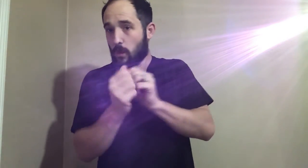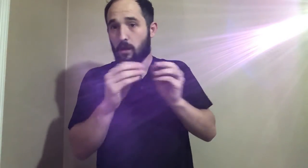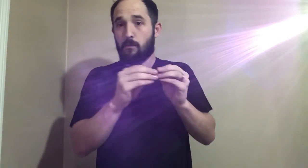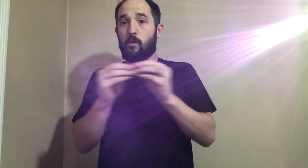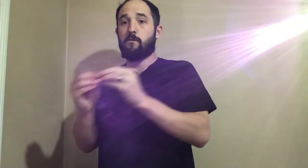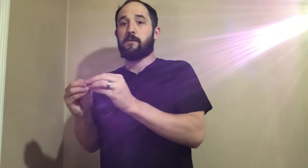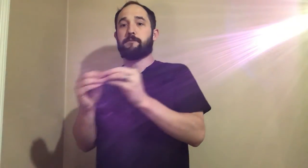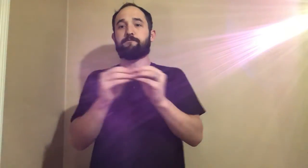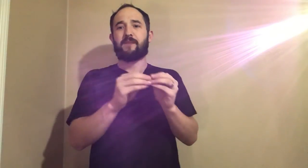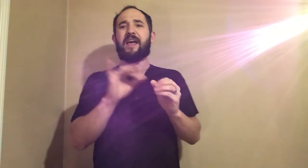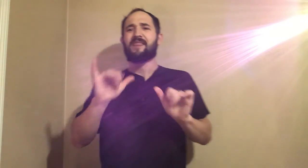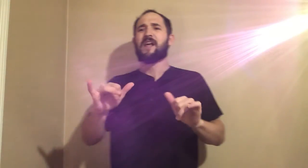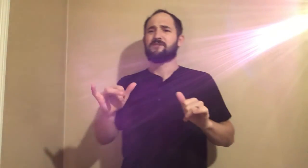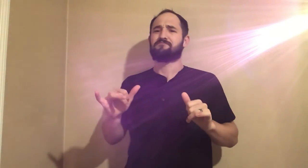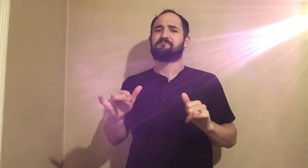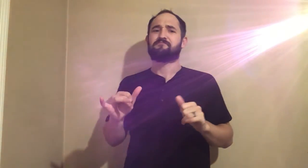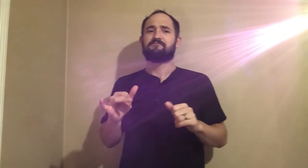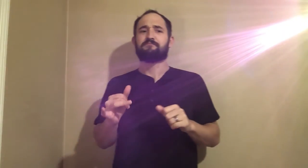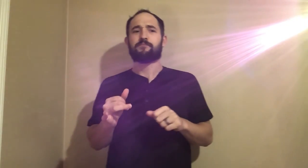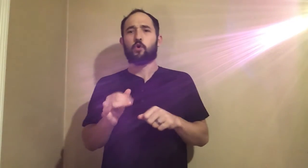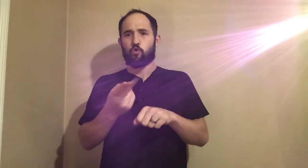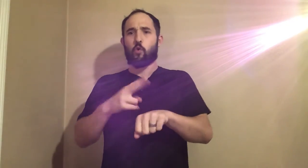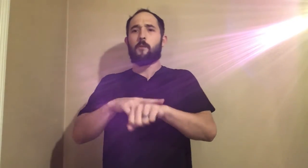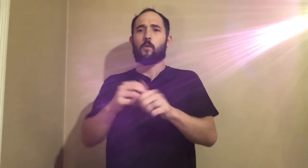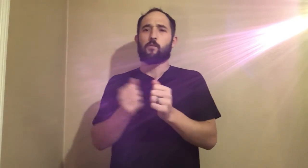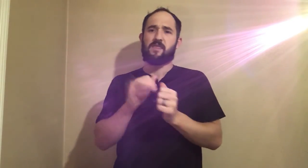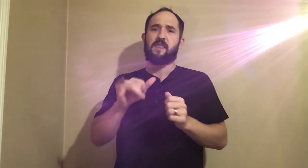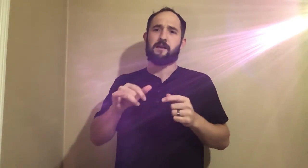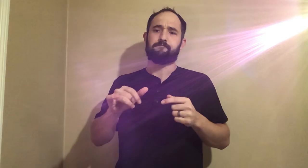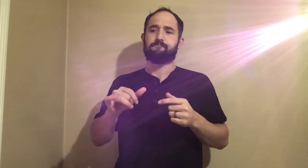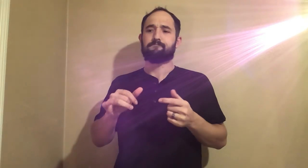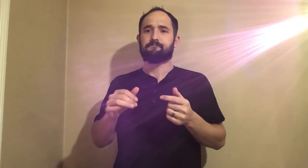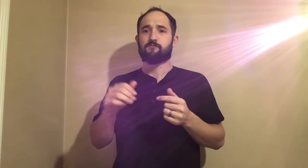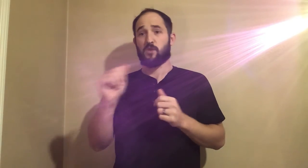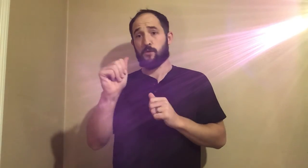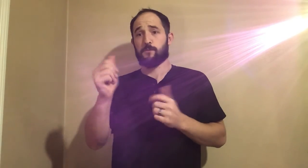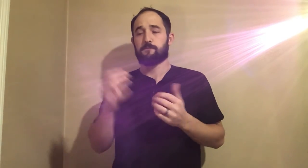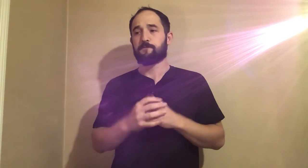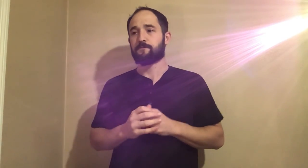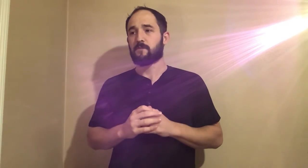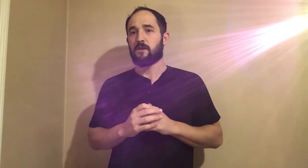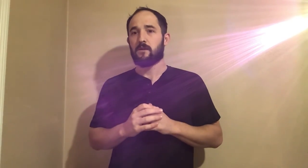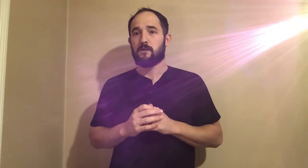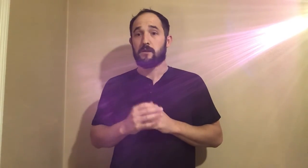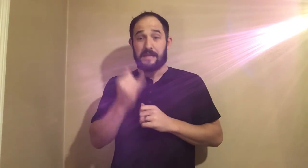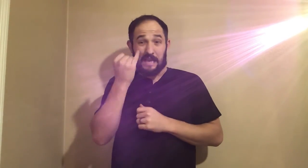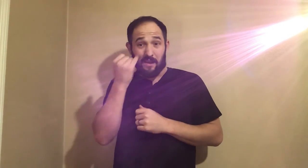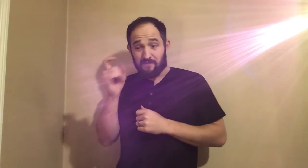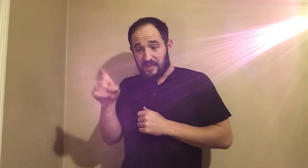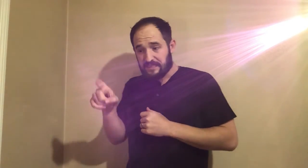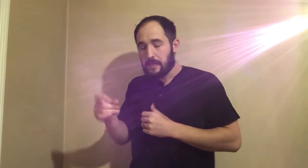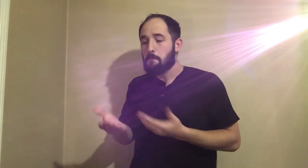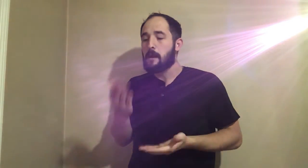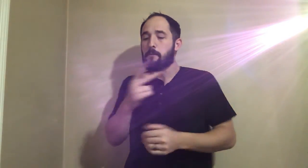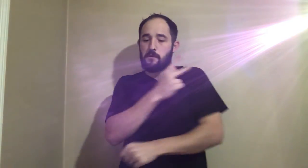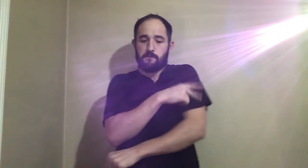pain. If needed, the patient might be given a weak opioid while they're waiting to